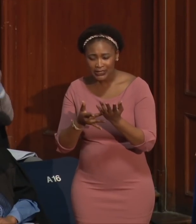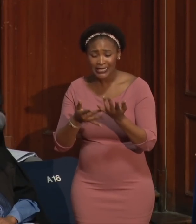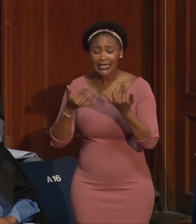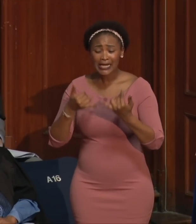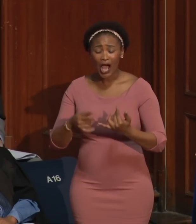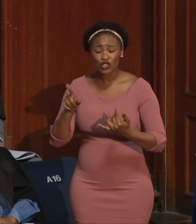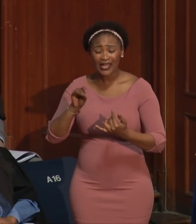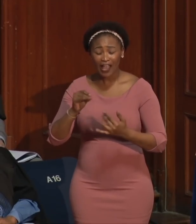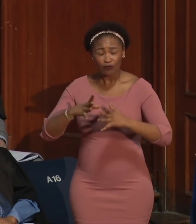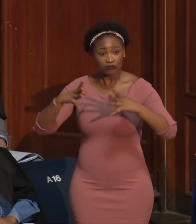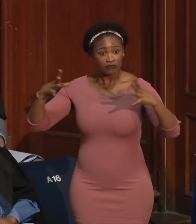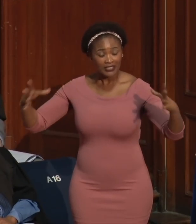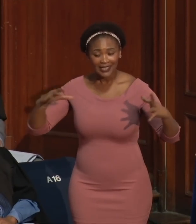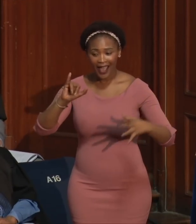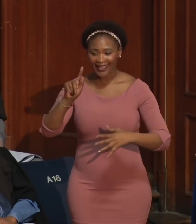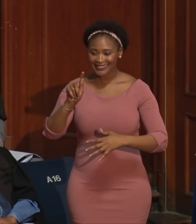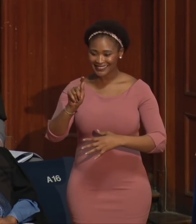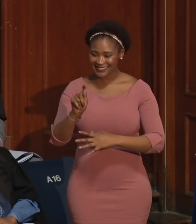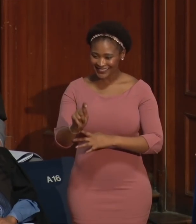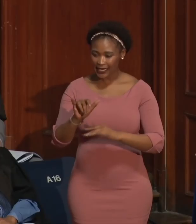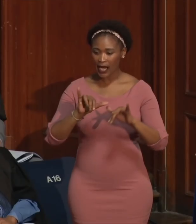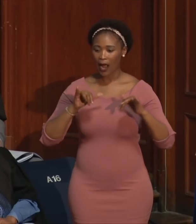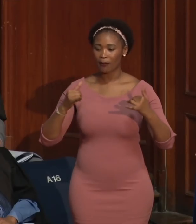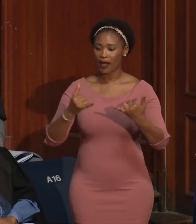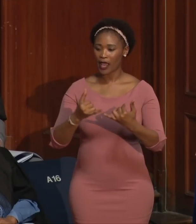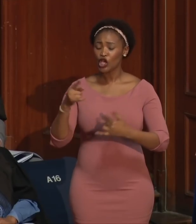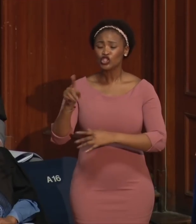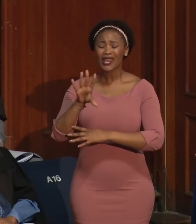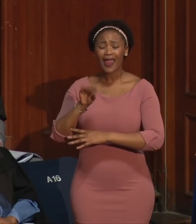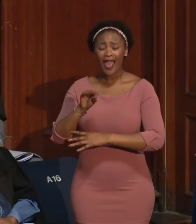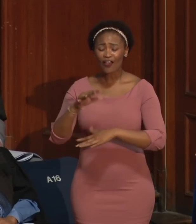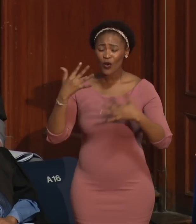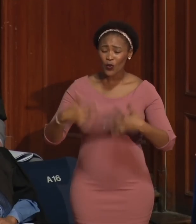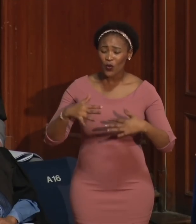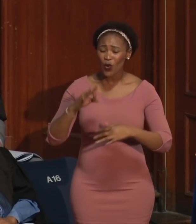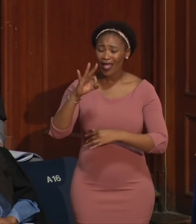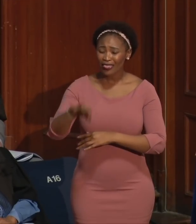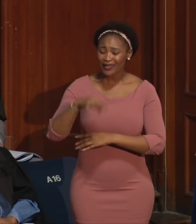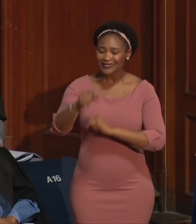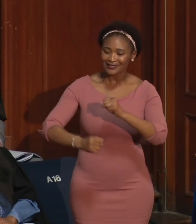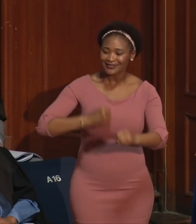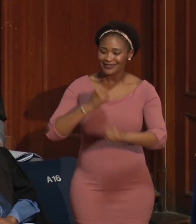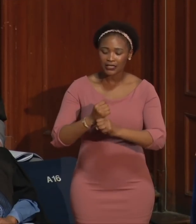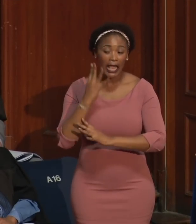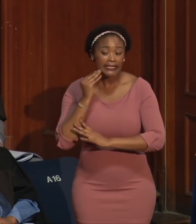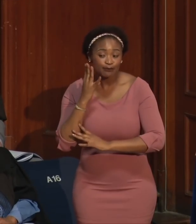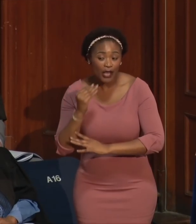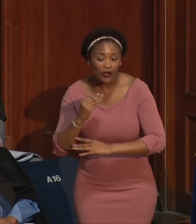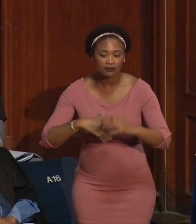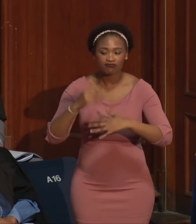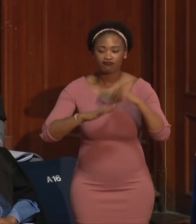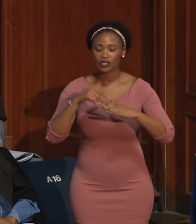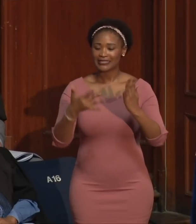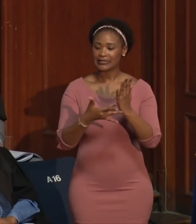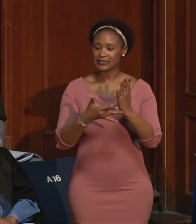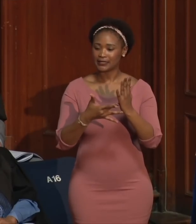IT companies, Rapelang has amassed over 13 years' experience in building tech. Amongst other